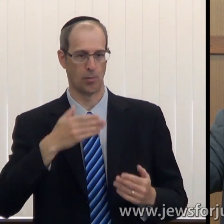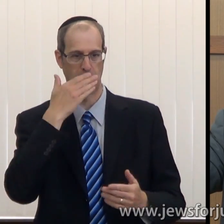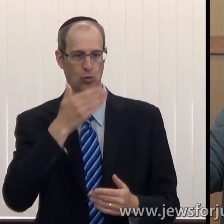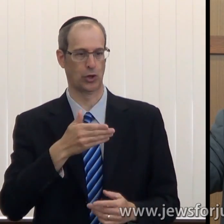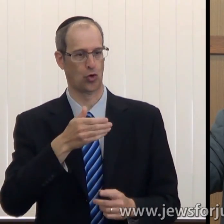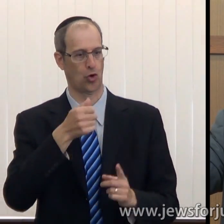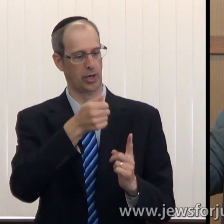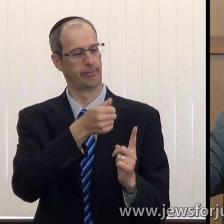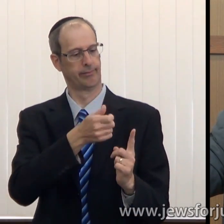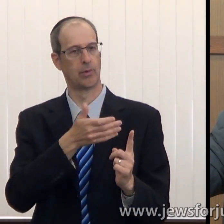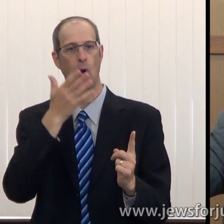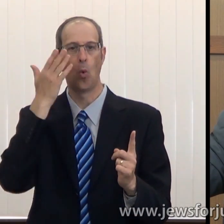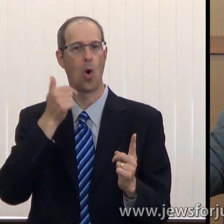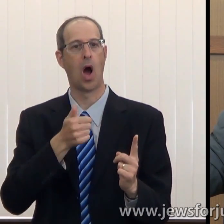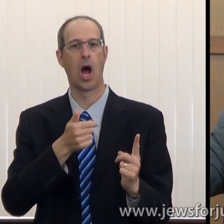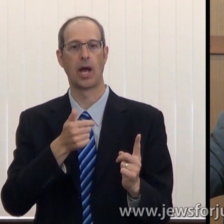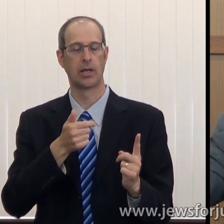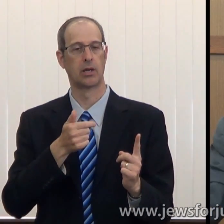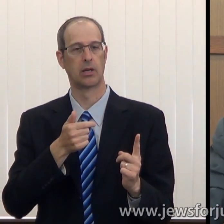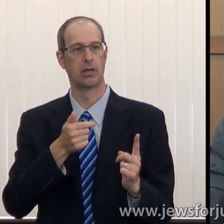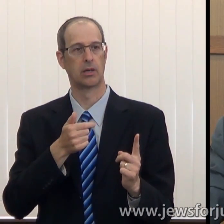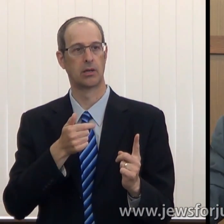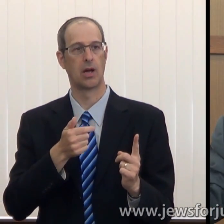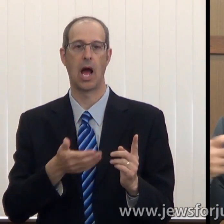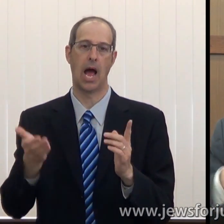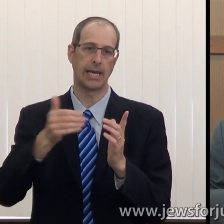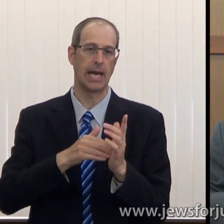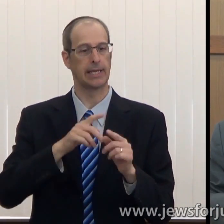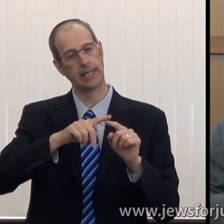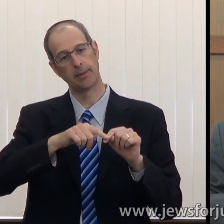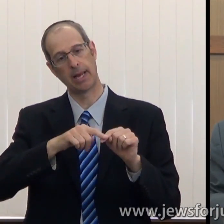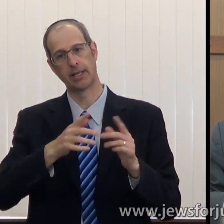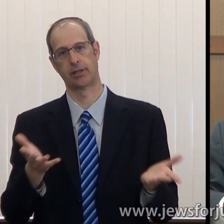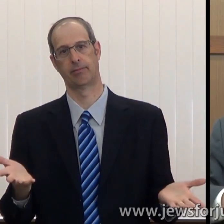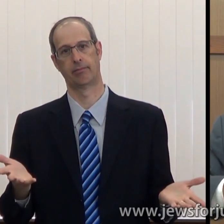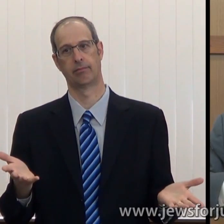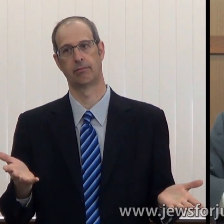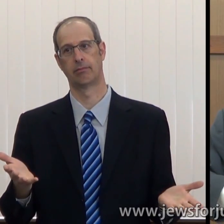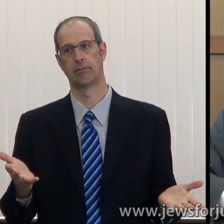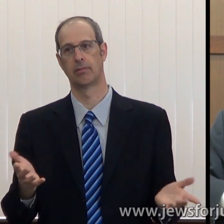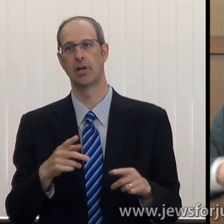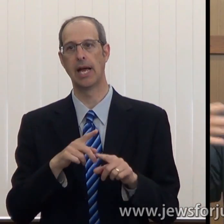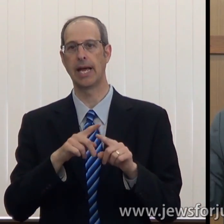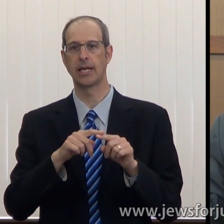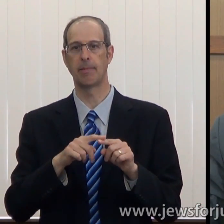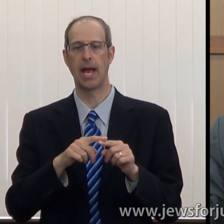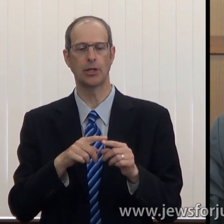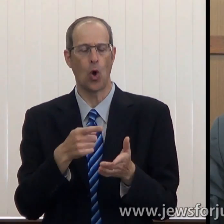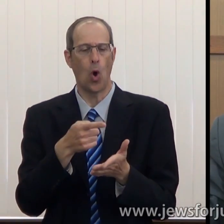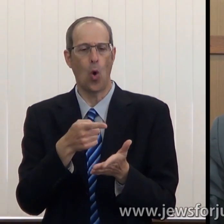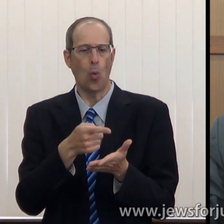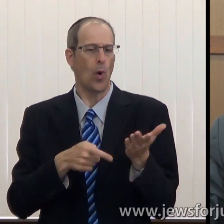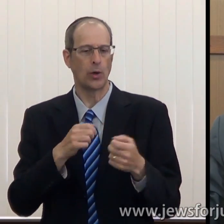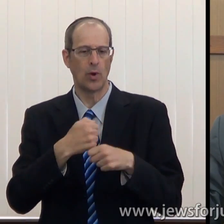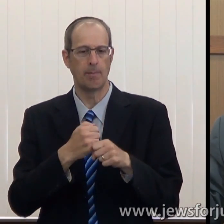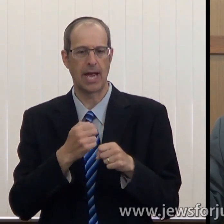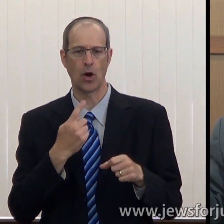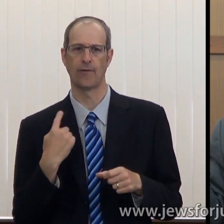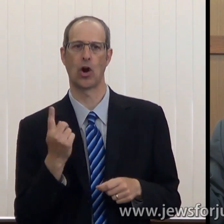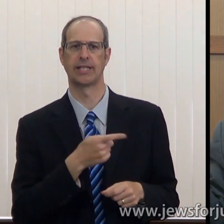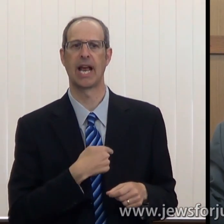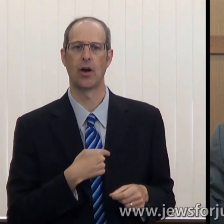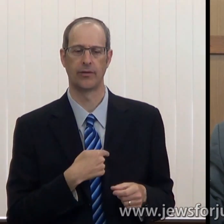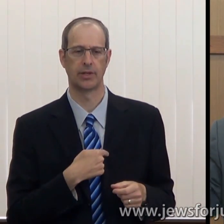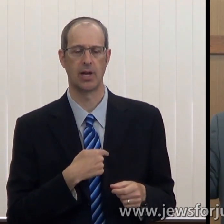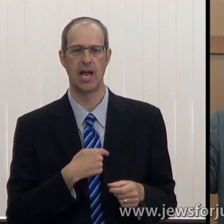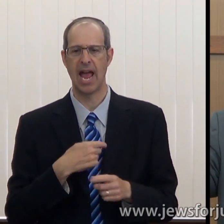good." Why? Because again, it depends. It depends what we make of ourselves. Everything